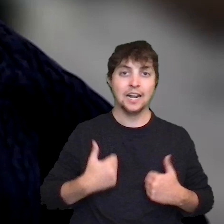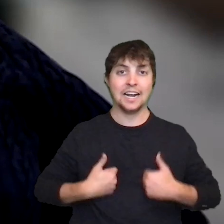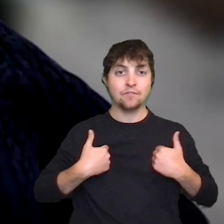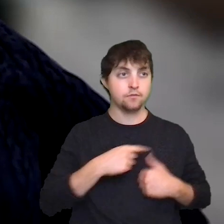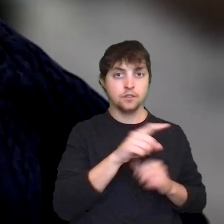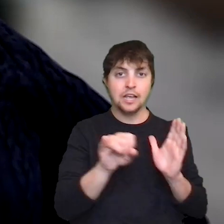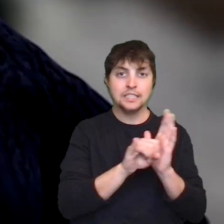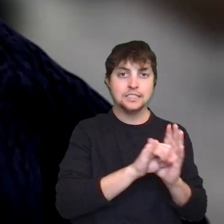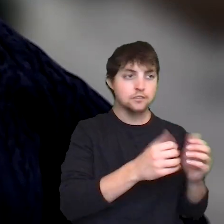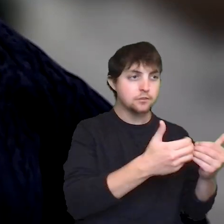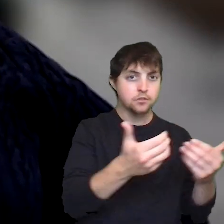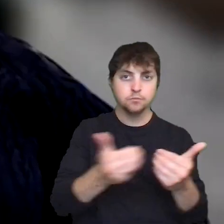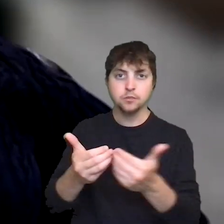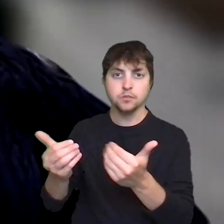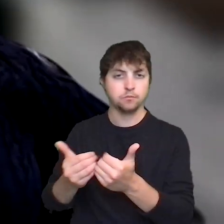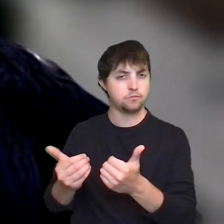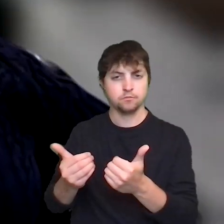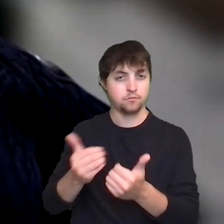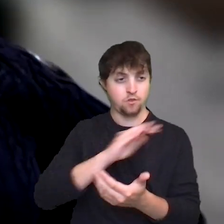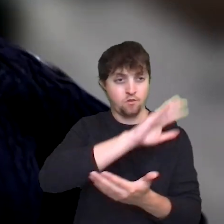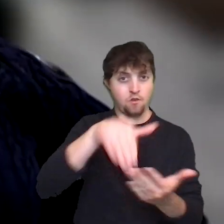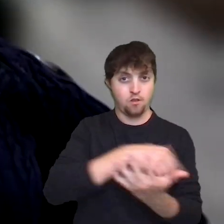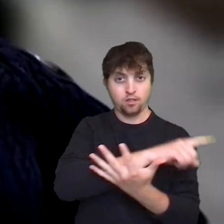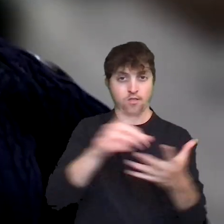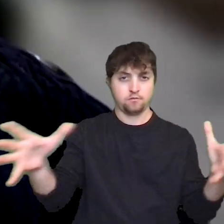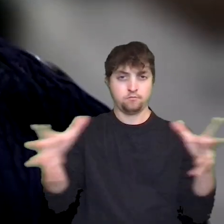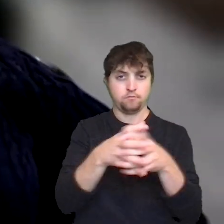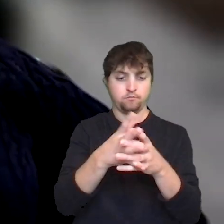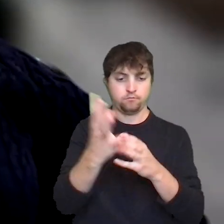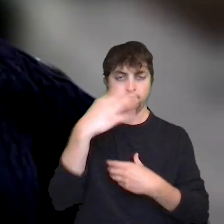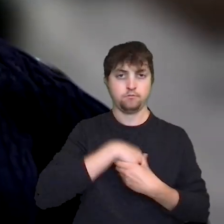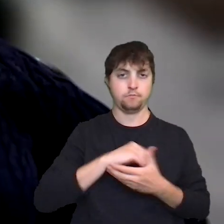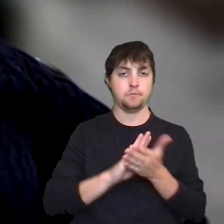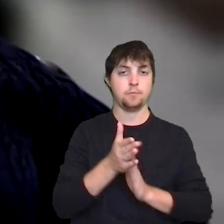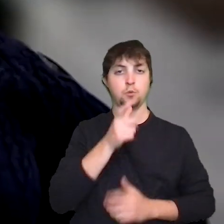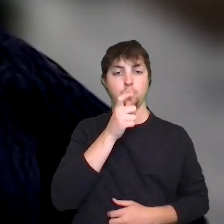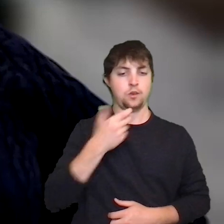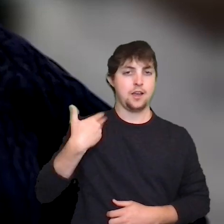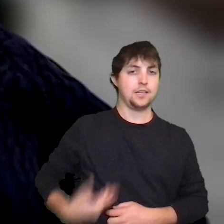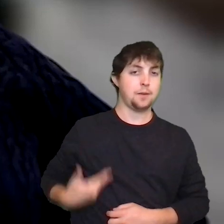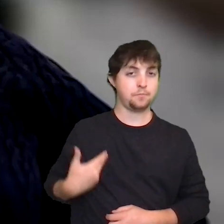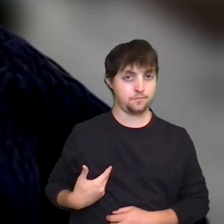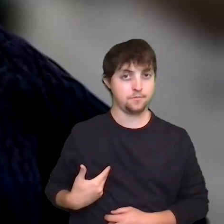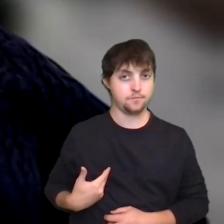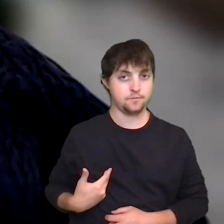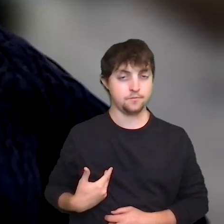out these identities separately. They all combine to make me what I am and who I am.